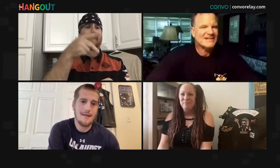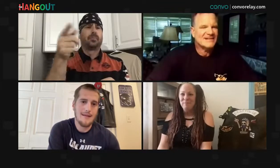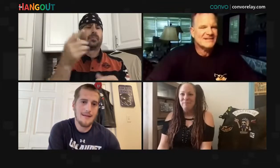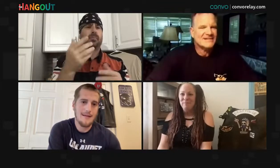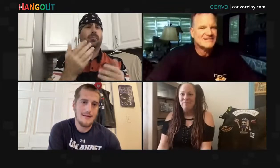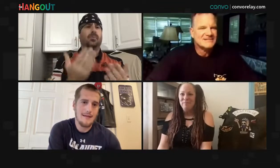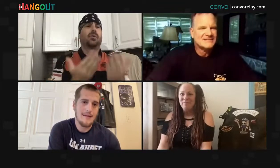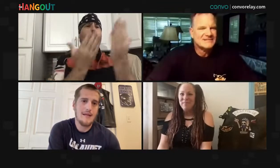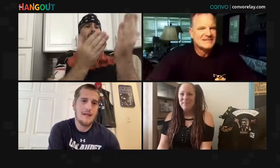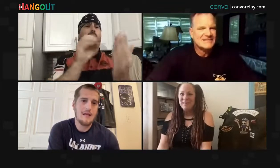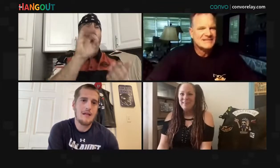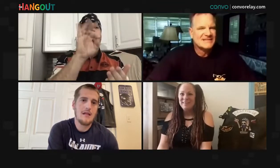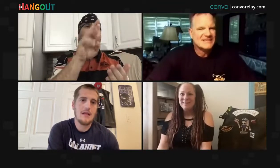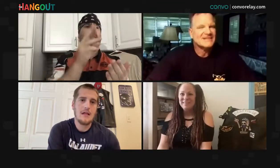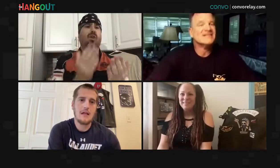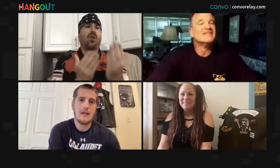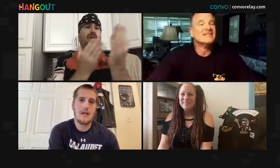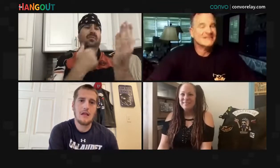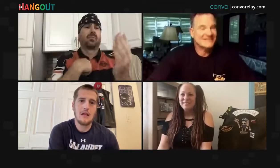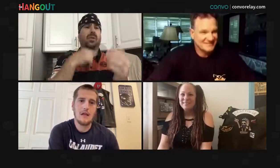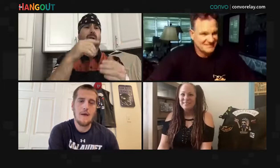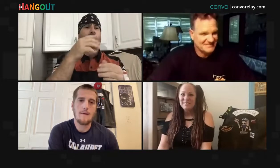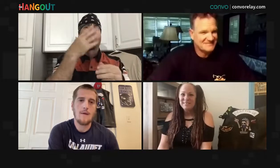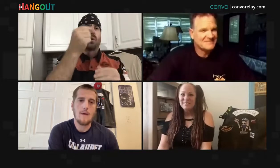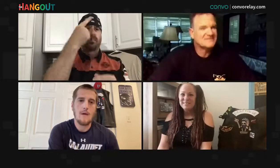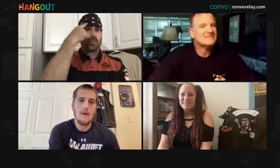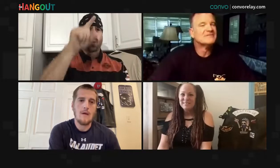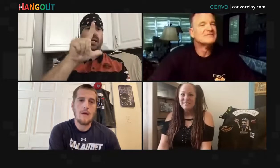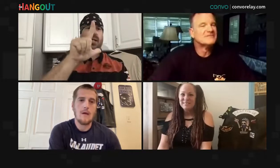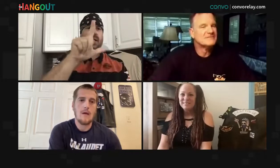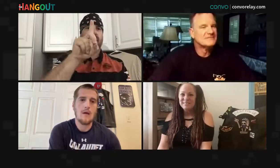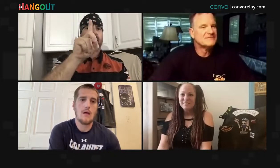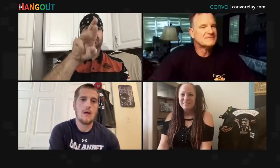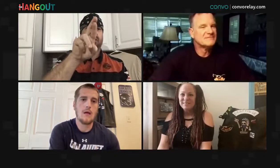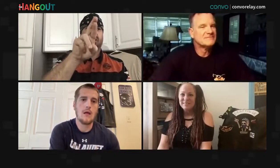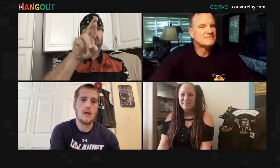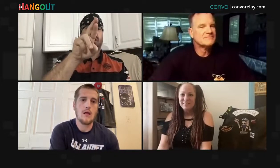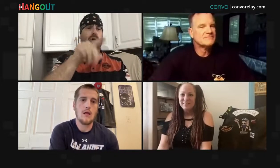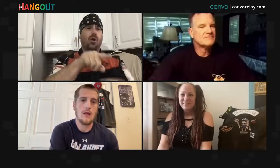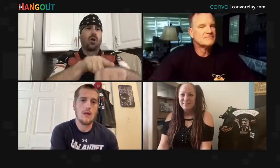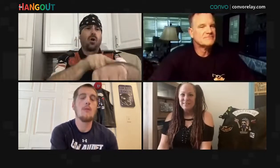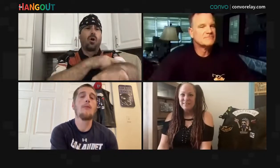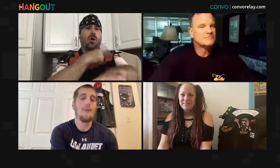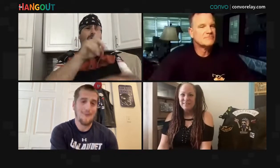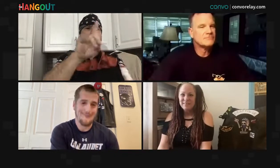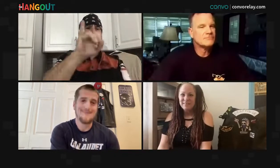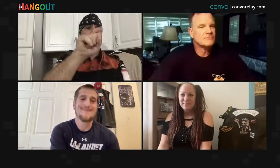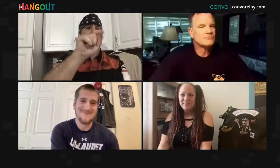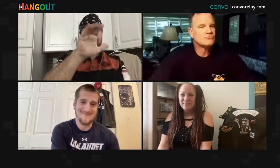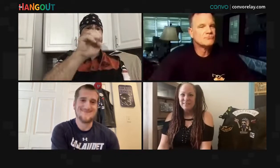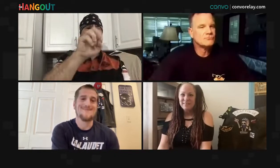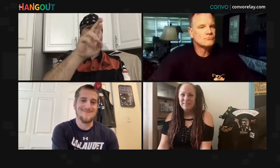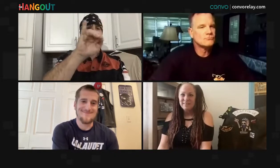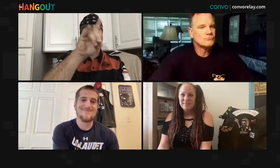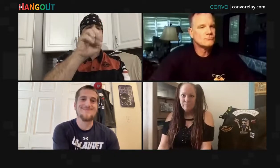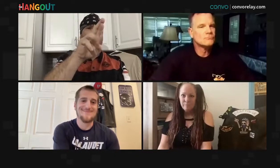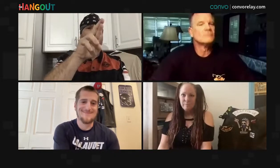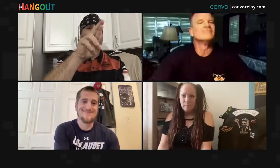Yes. 2019. And then they offered me to go for the LDR, long